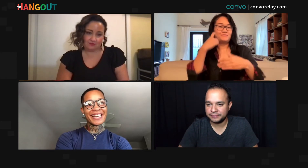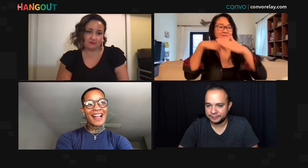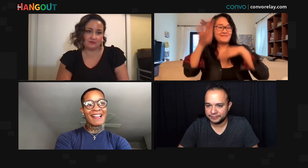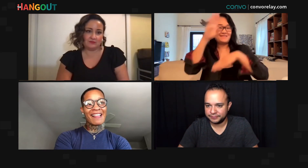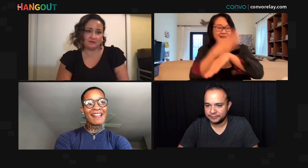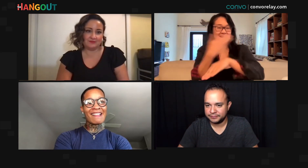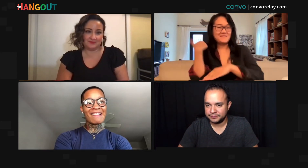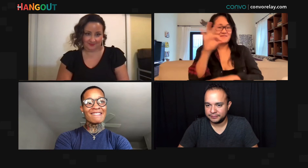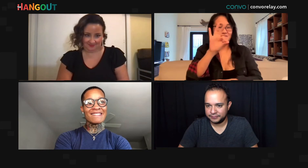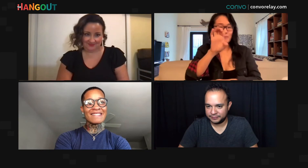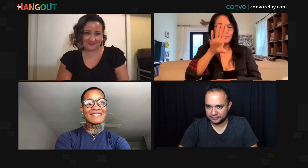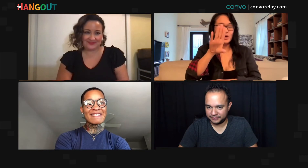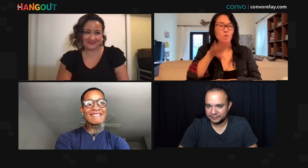And this is Cami.